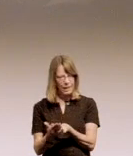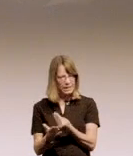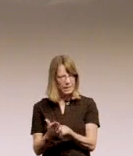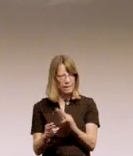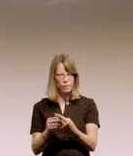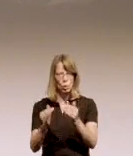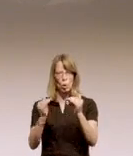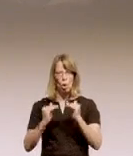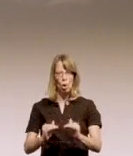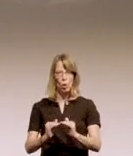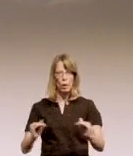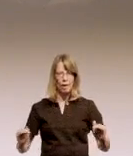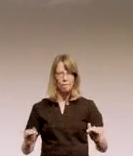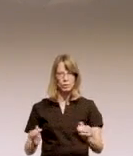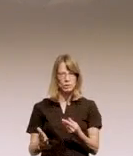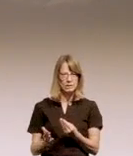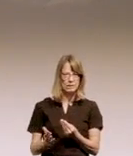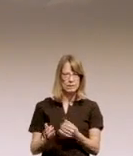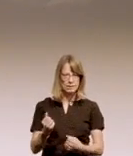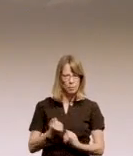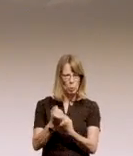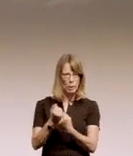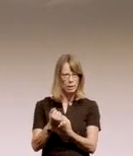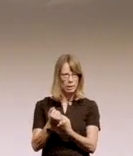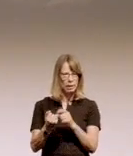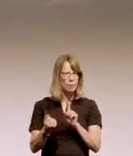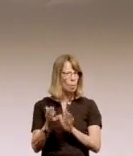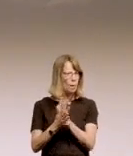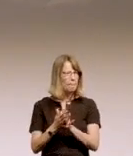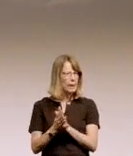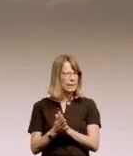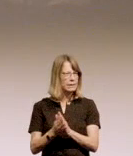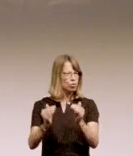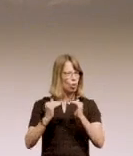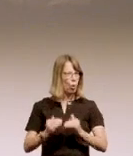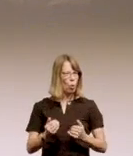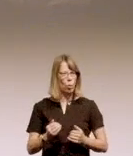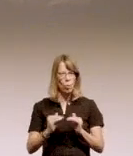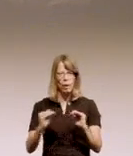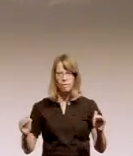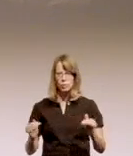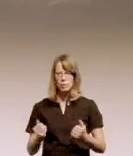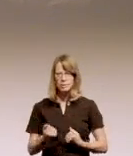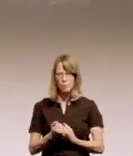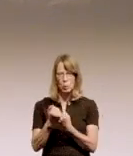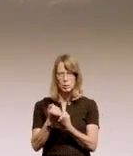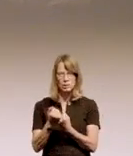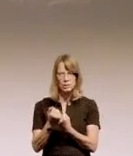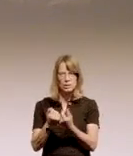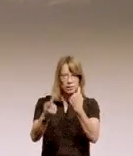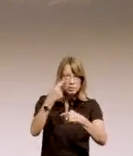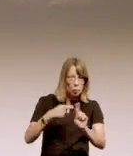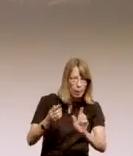low-level support. But what's a low-level support? Can anyone here tell me what a low-level support is? You can't, because it's a human